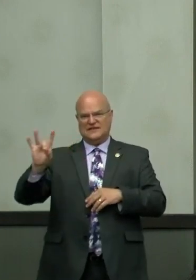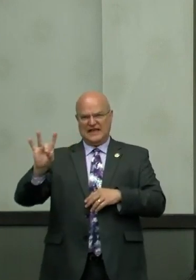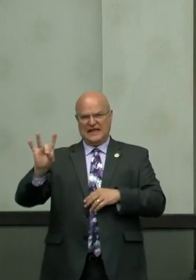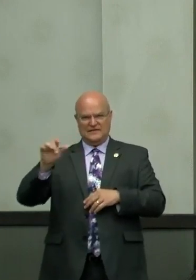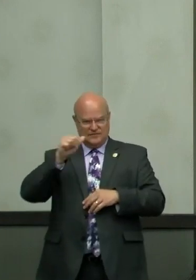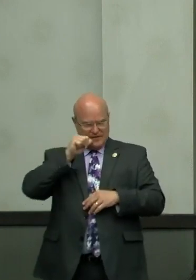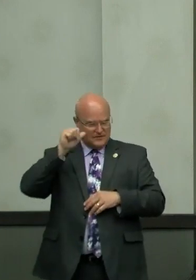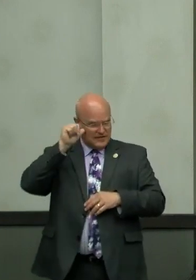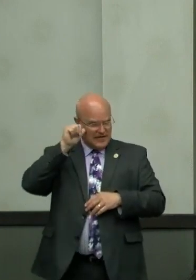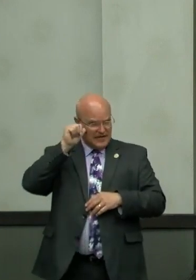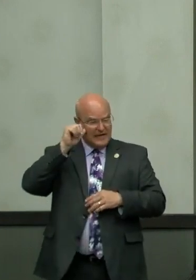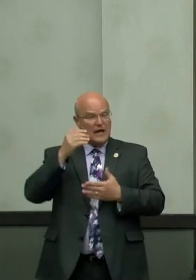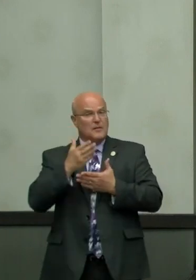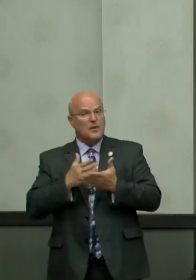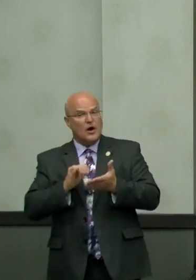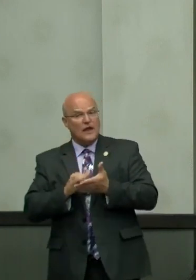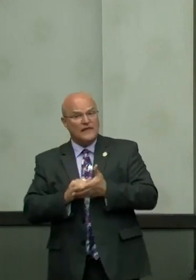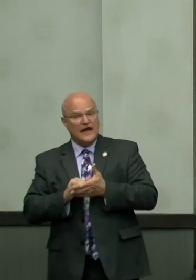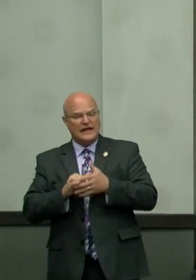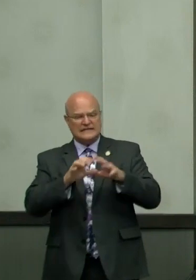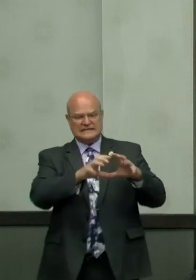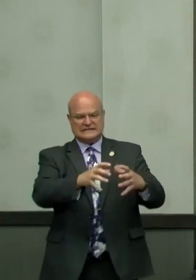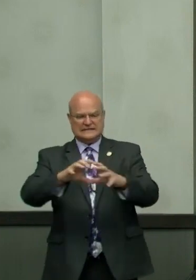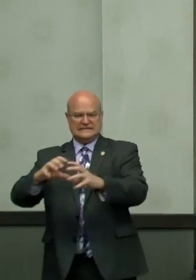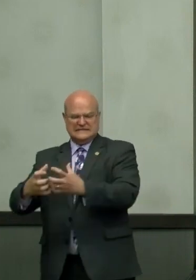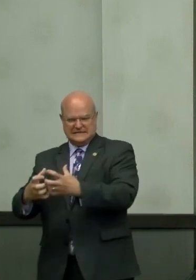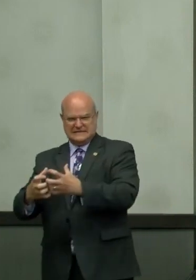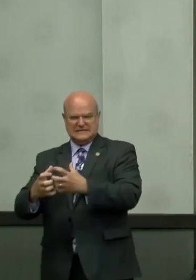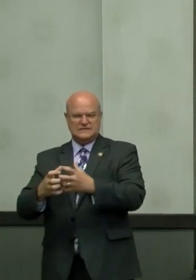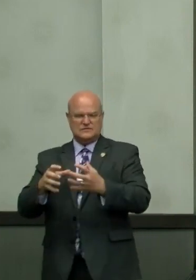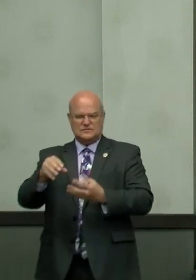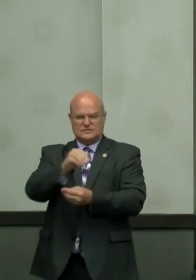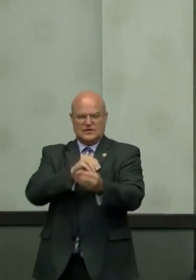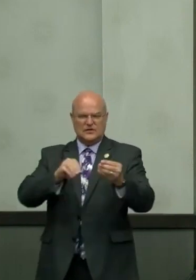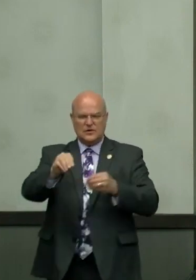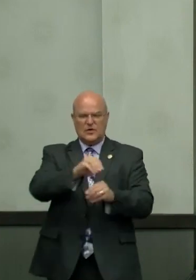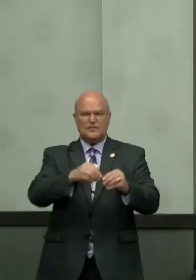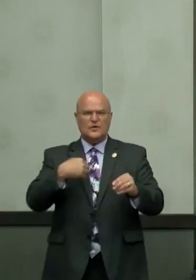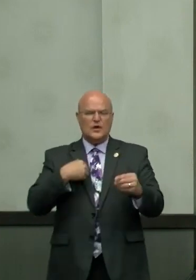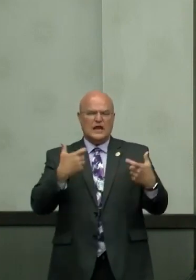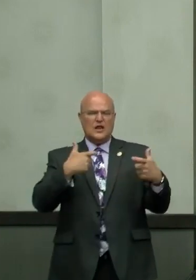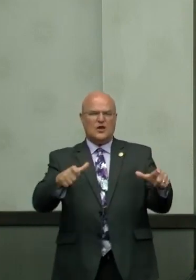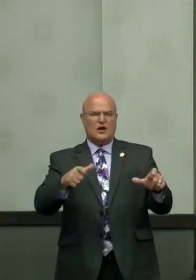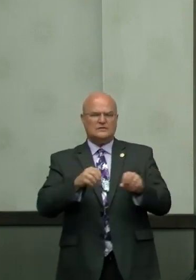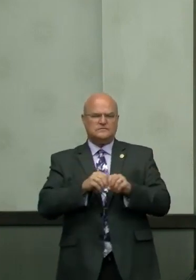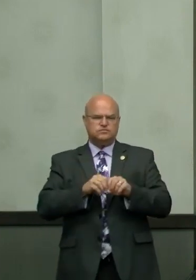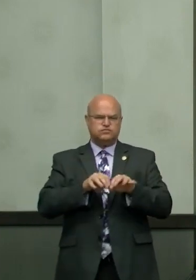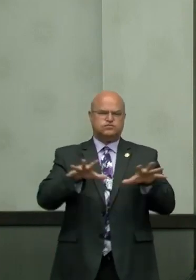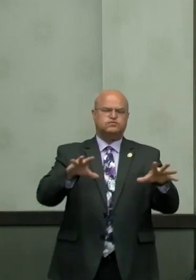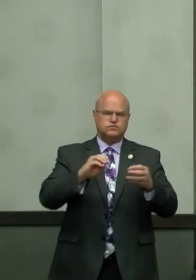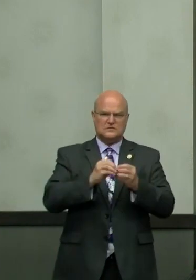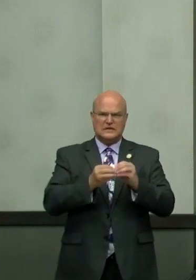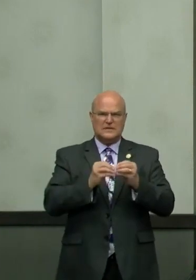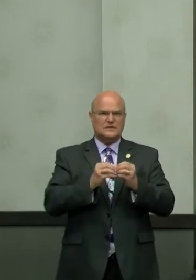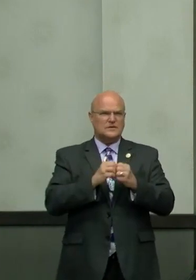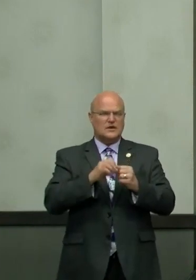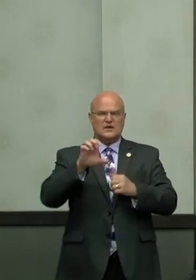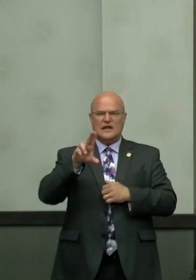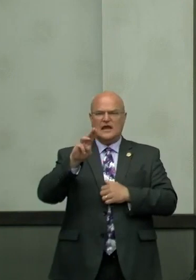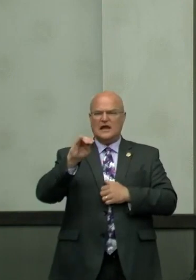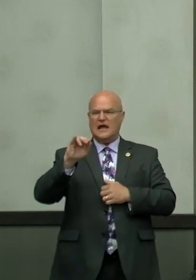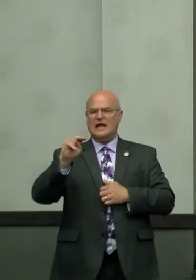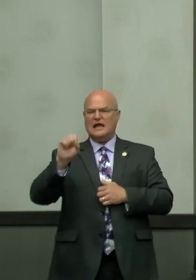758 from yesterday. Now, part of that is reclassification. Part of that is, you remember, we had a large increase in our numbers related to the